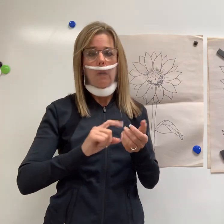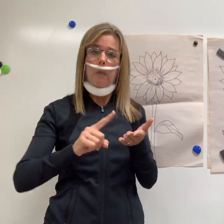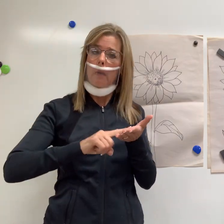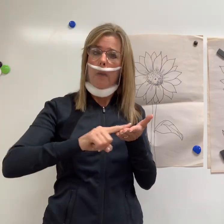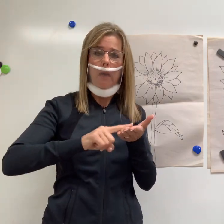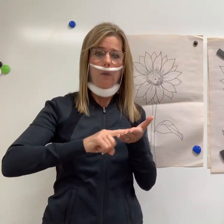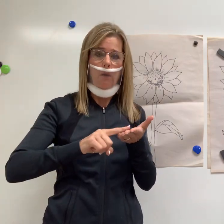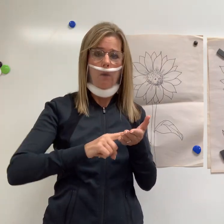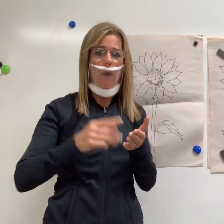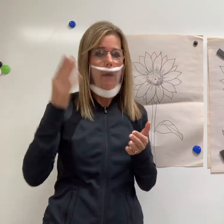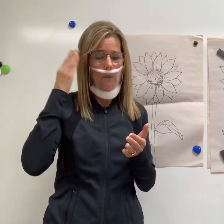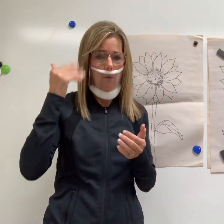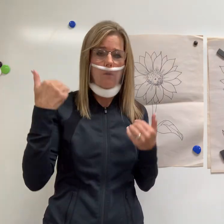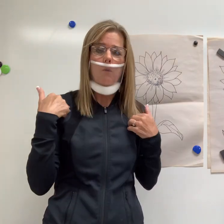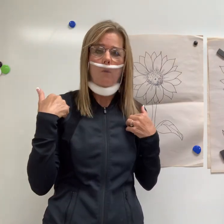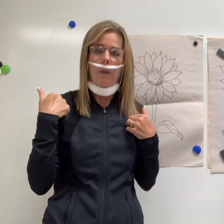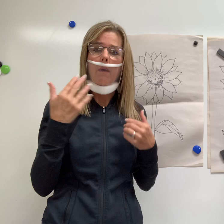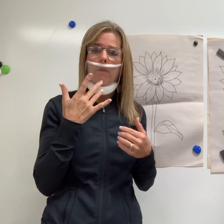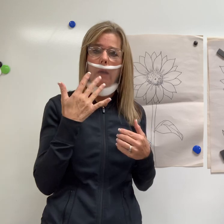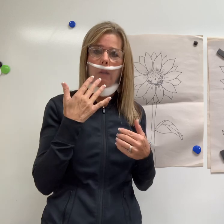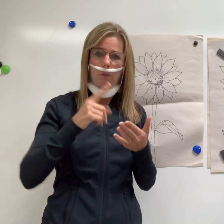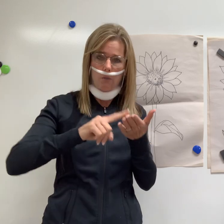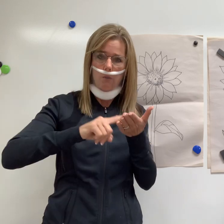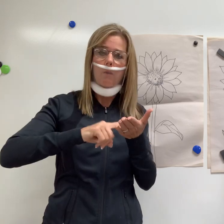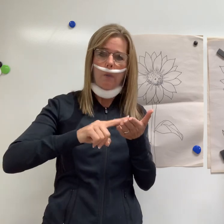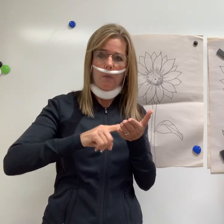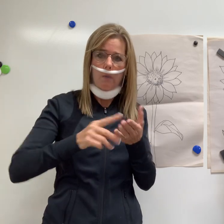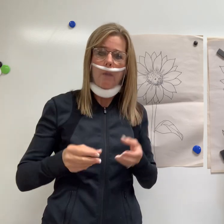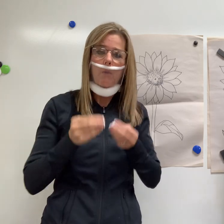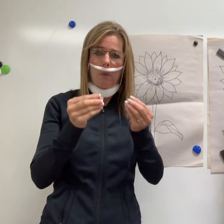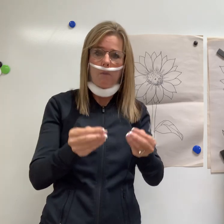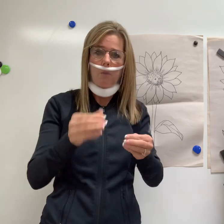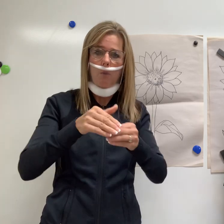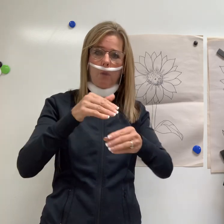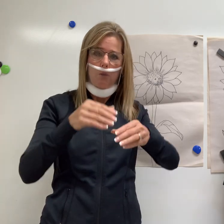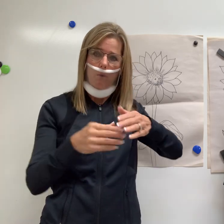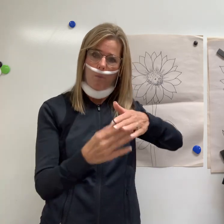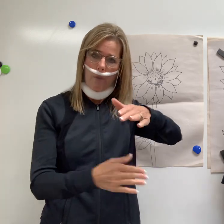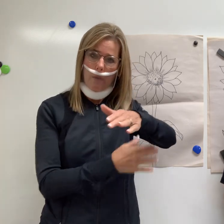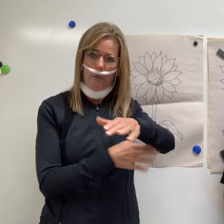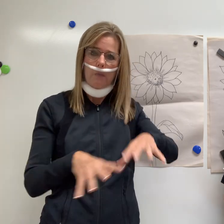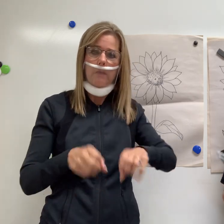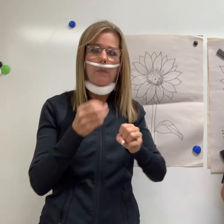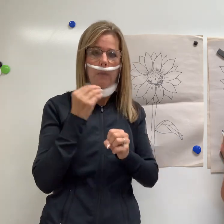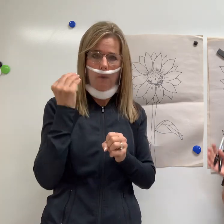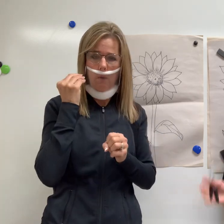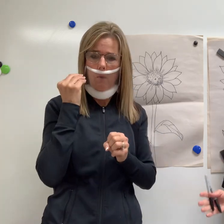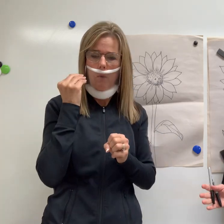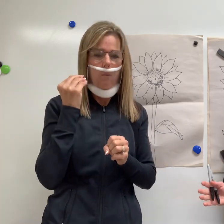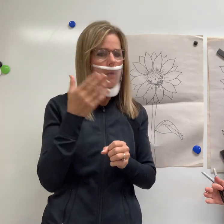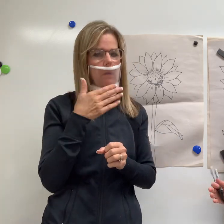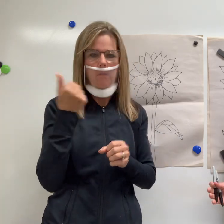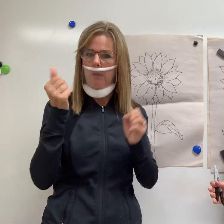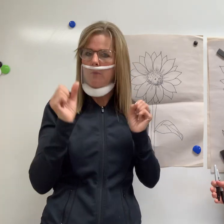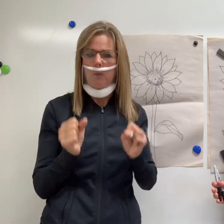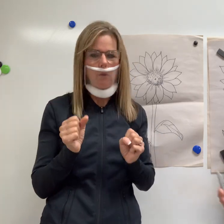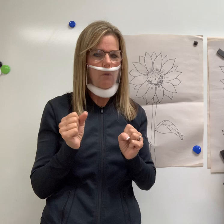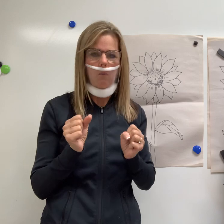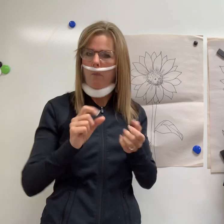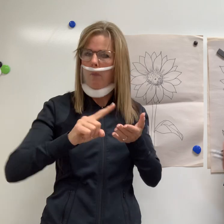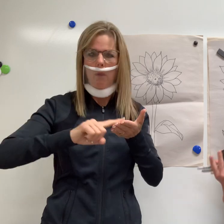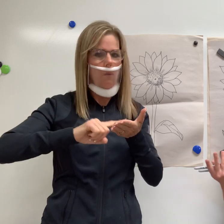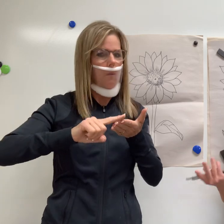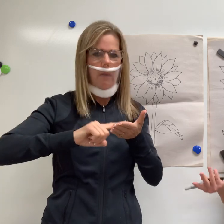I know that you all have crayons. They were given to you in your packets to take home. Guys, we did the best we could with